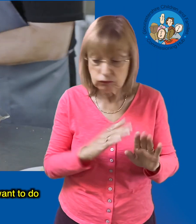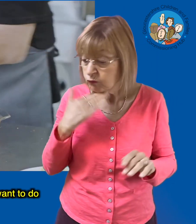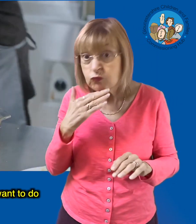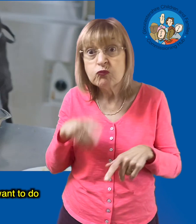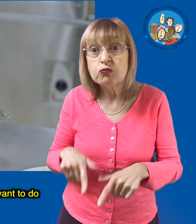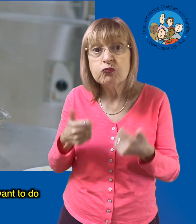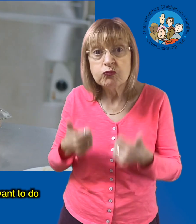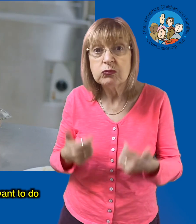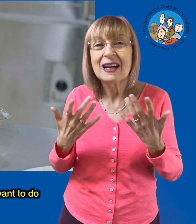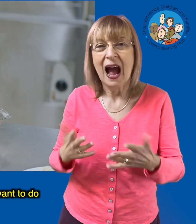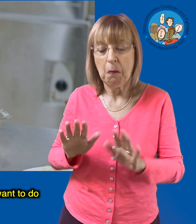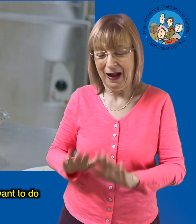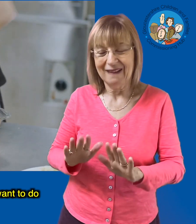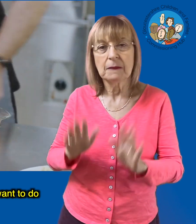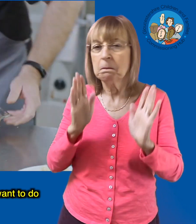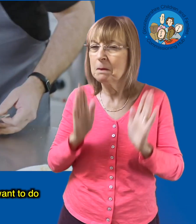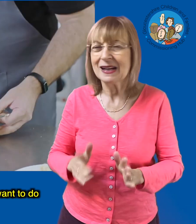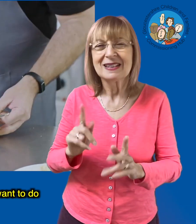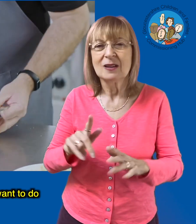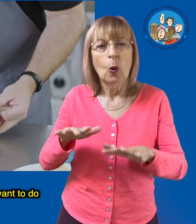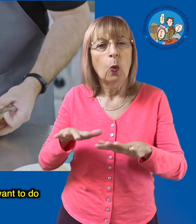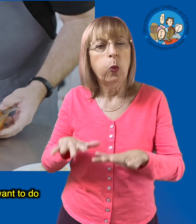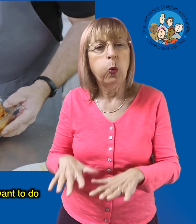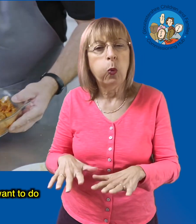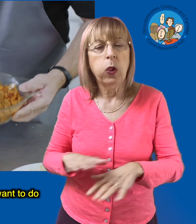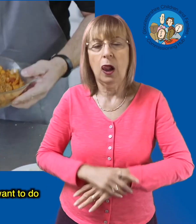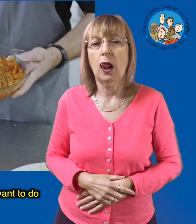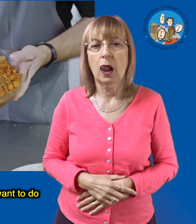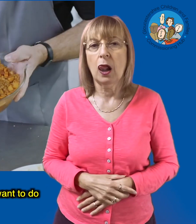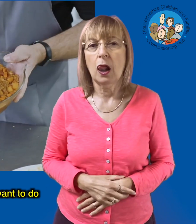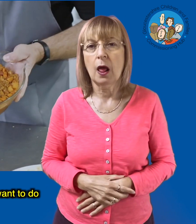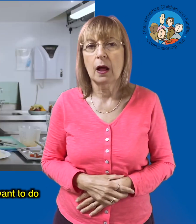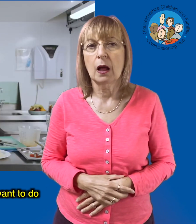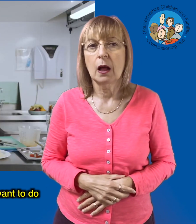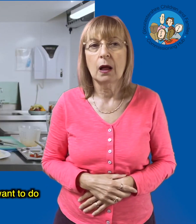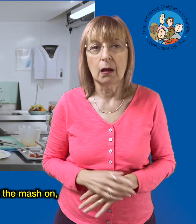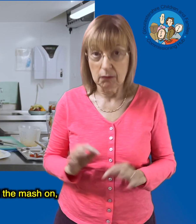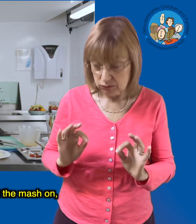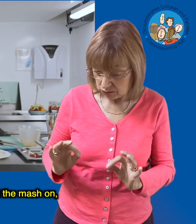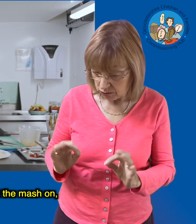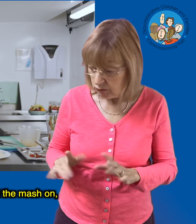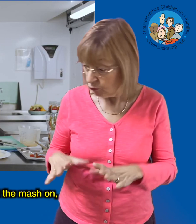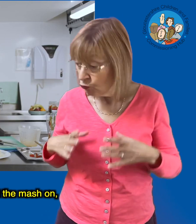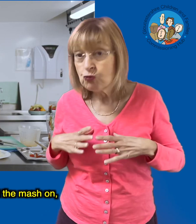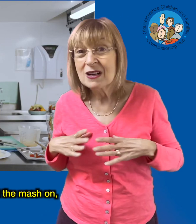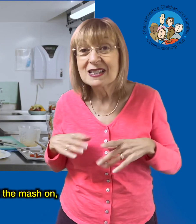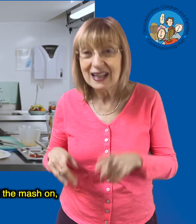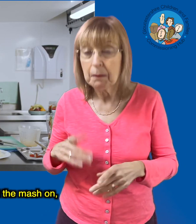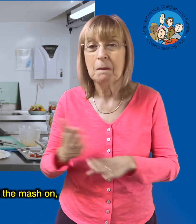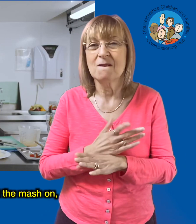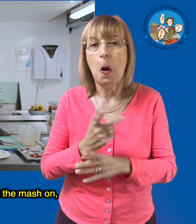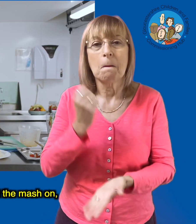filling for this. And what we want to do now is to leave this to cool and just set it aside so it firms